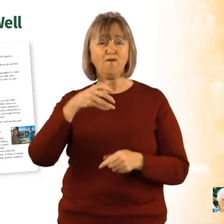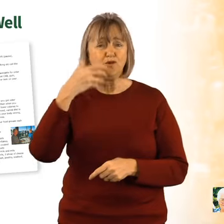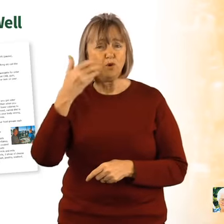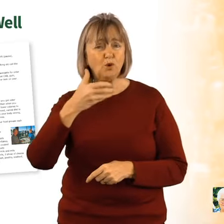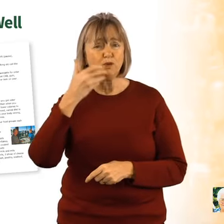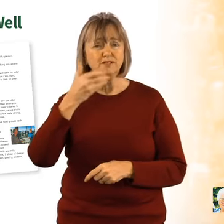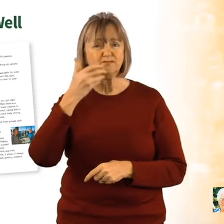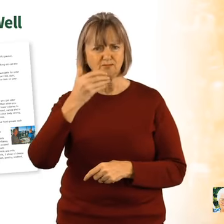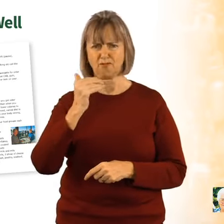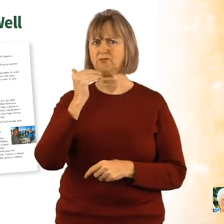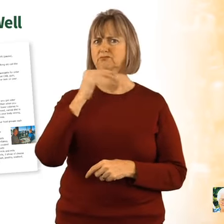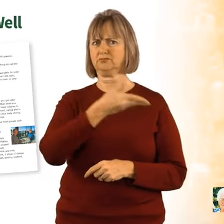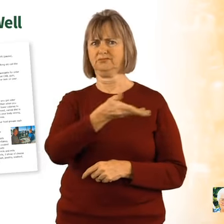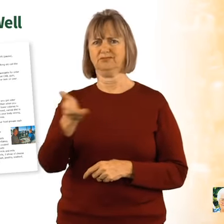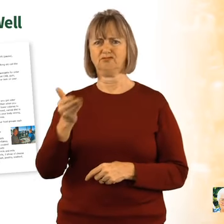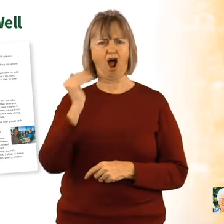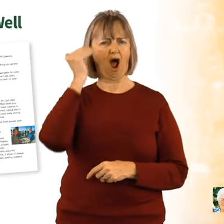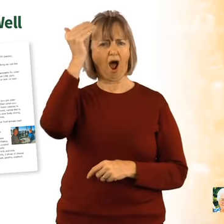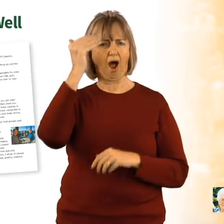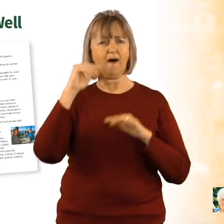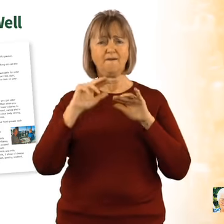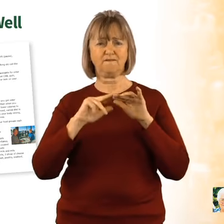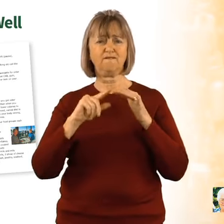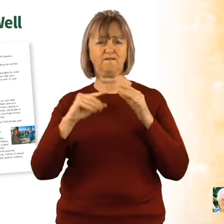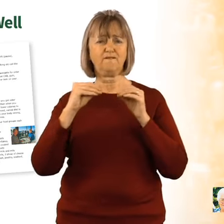vegetables and fruit to help prevent constipation.